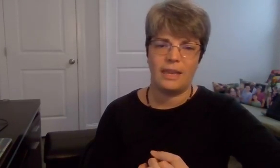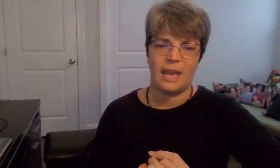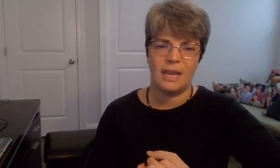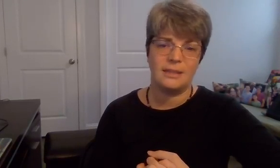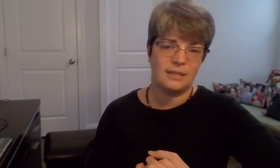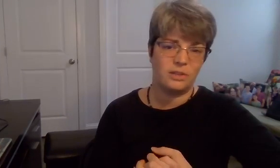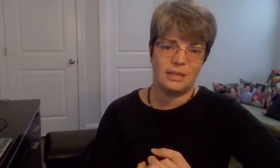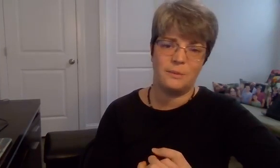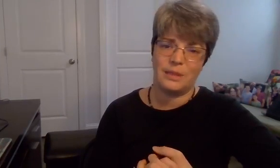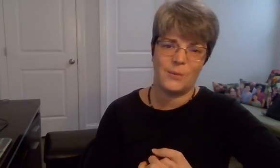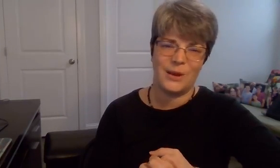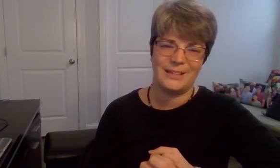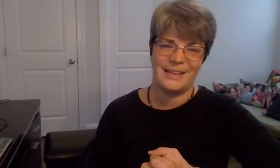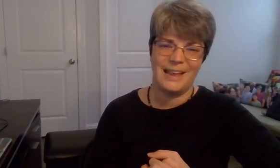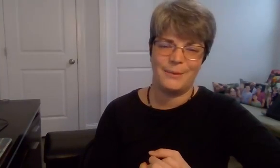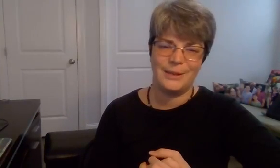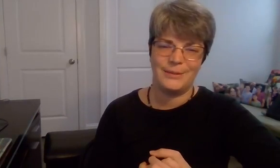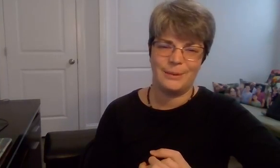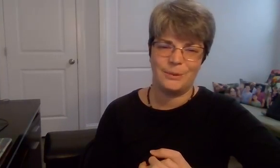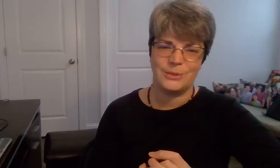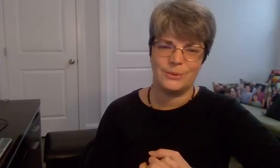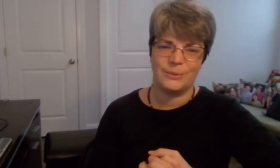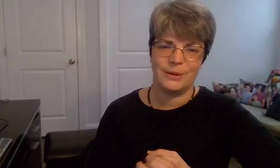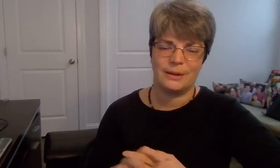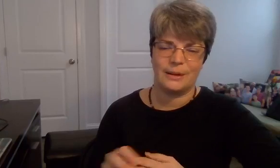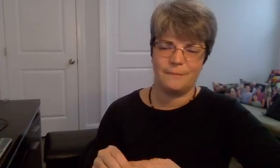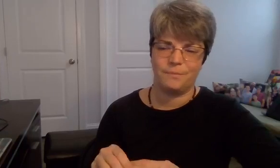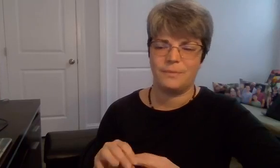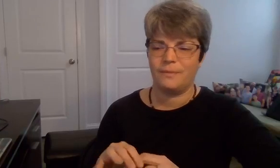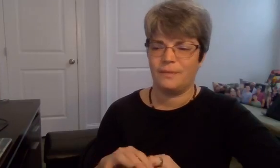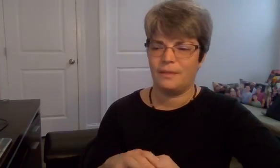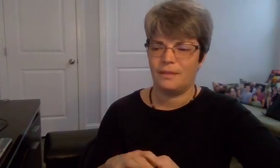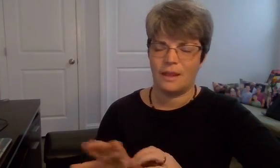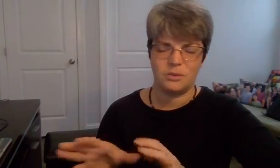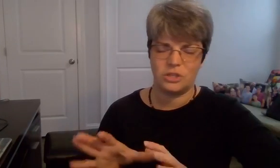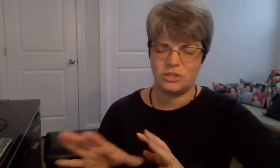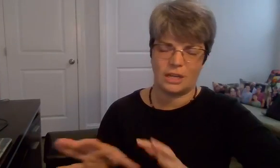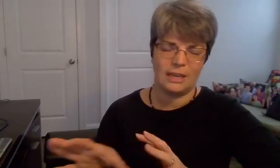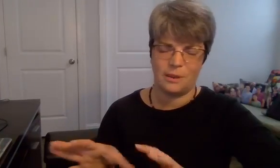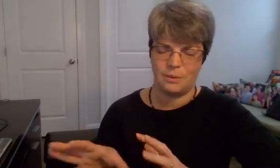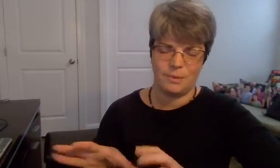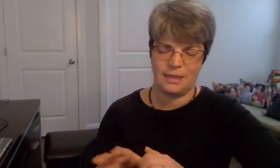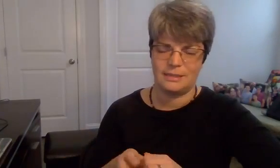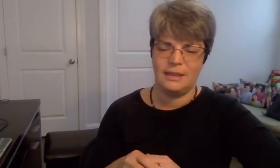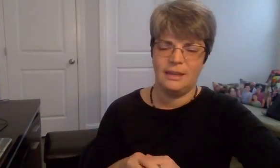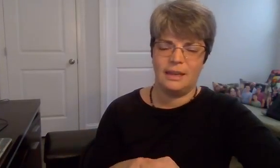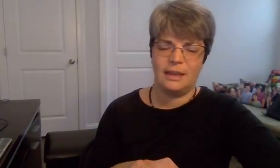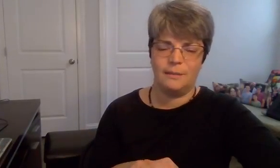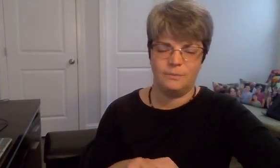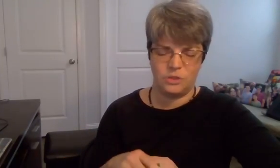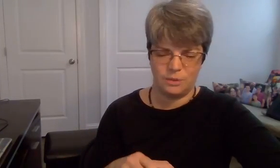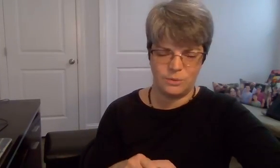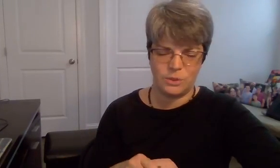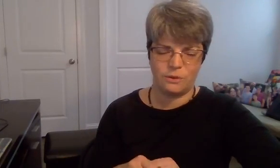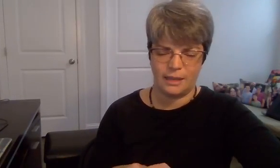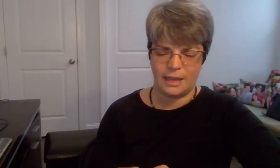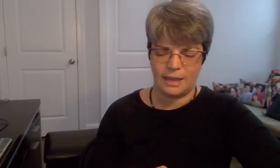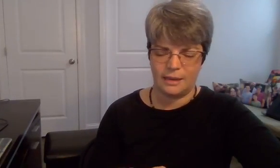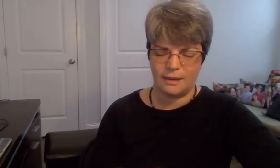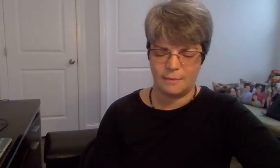can essentially get what they want. I went into a preschool where I was just checking out the place, just observing, and there's one